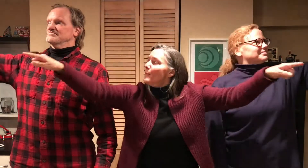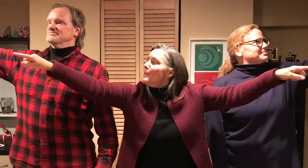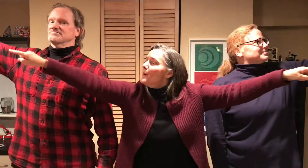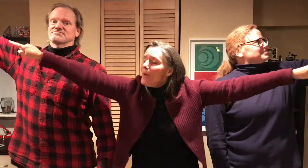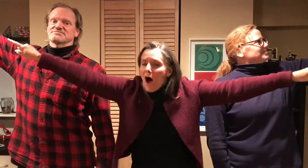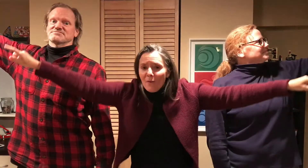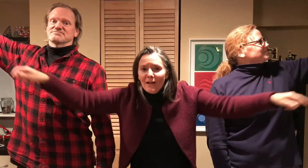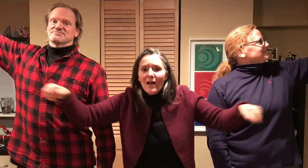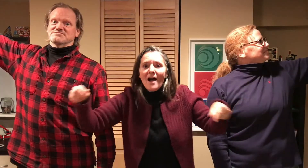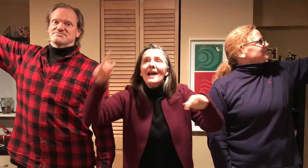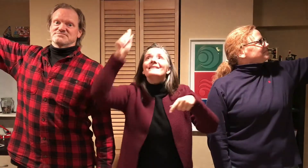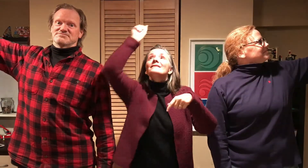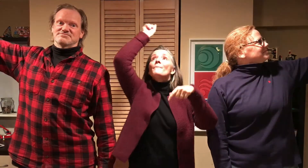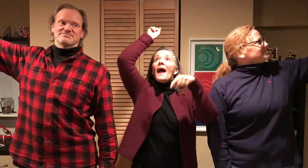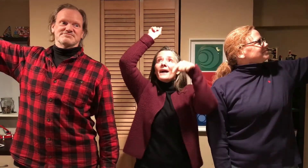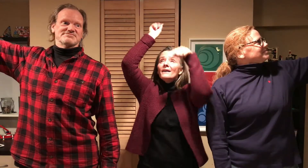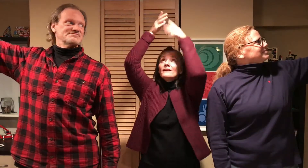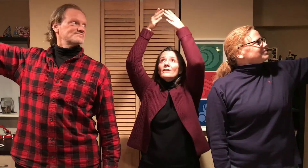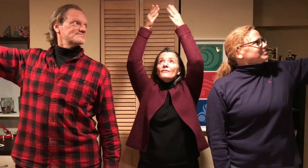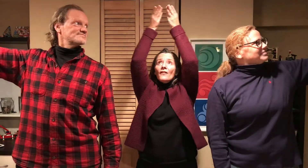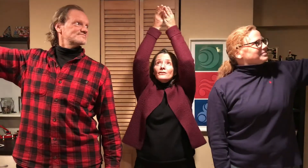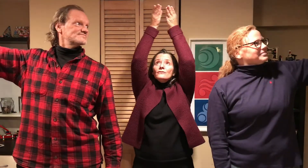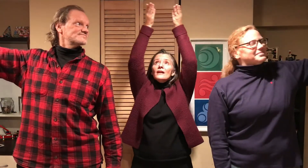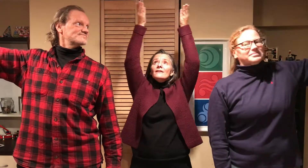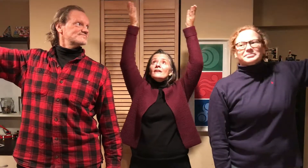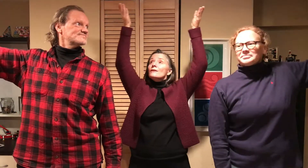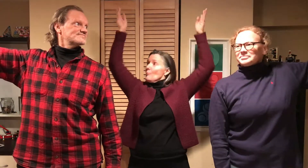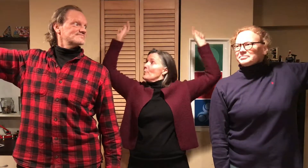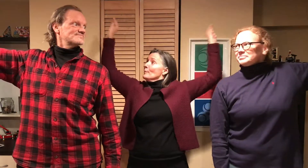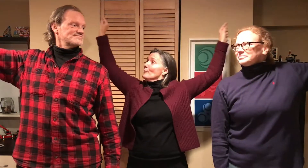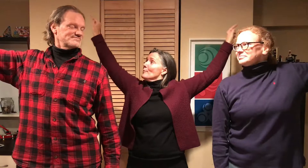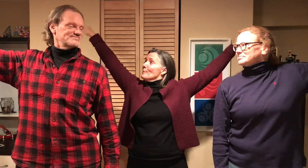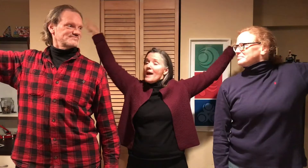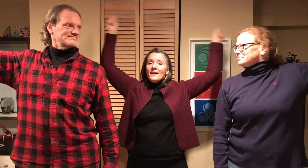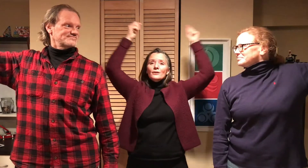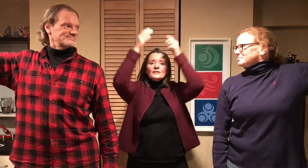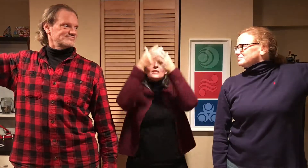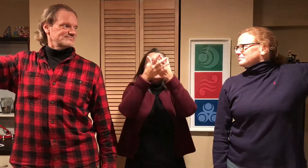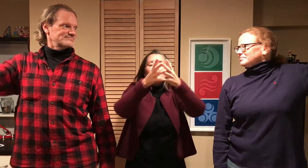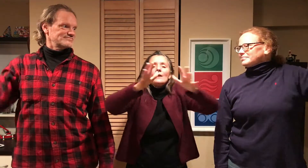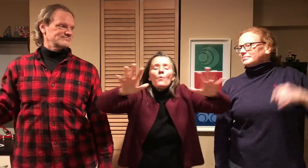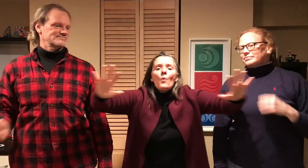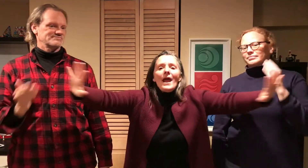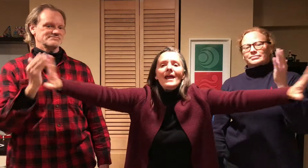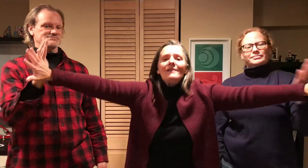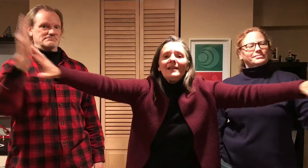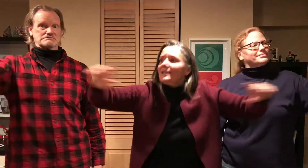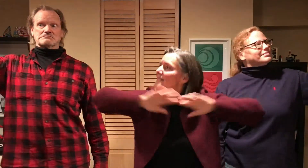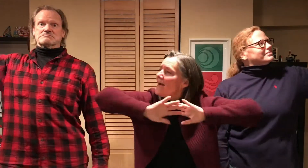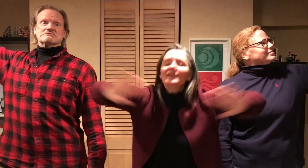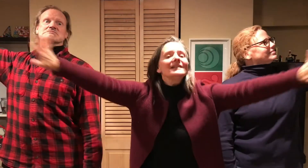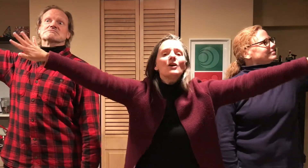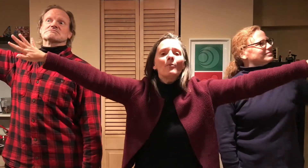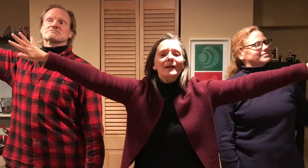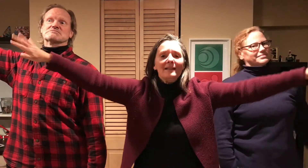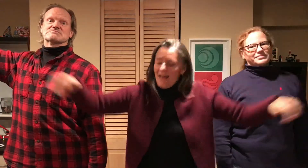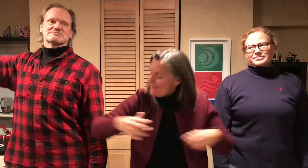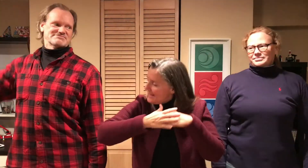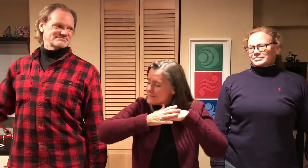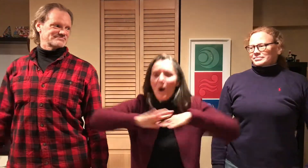boom, boom, all the way along. And in the back, they're going to follow too, and they're going to do a boom, boom, boom, boom. So it's going to look like the way, like it's heaven is opening, that it's